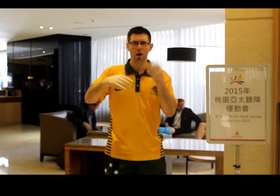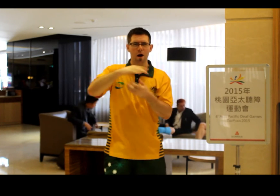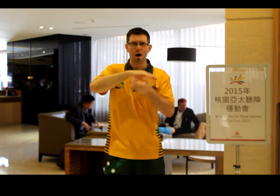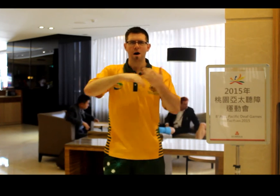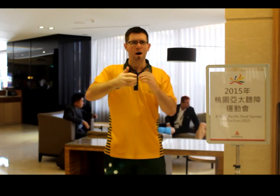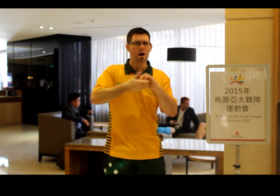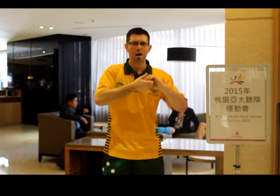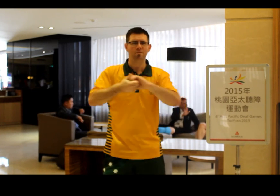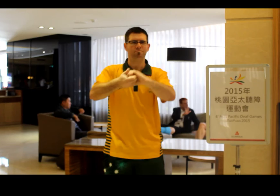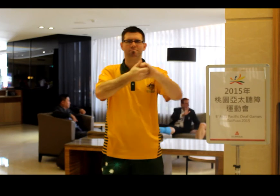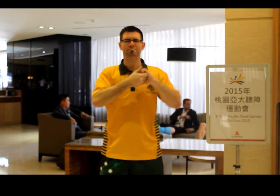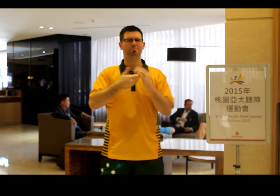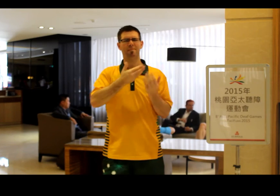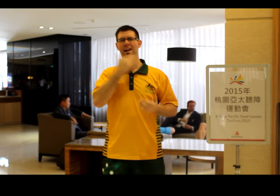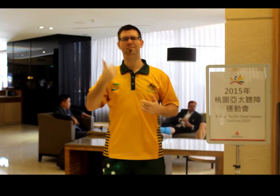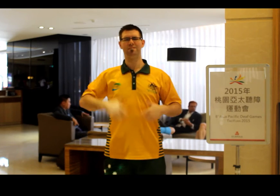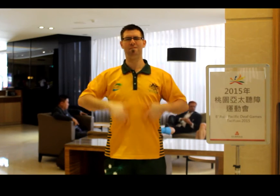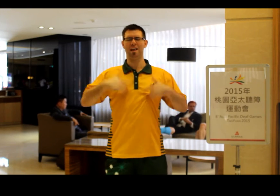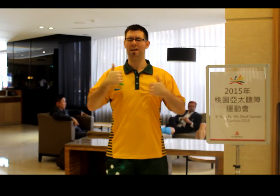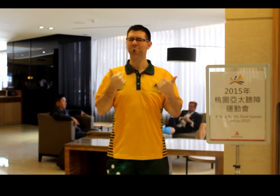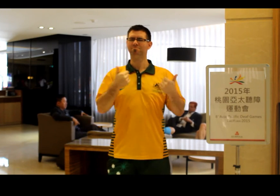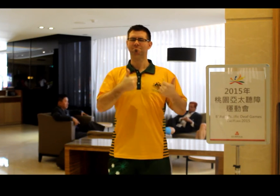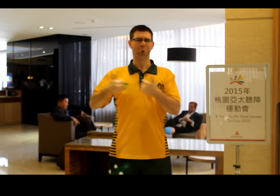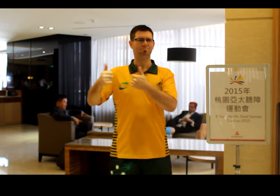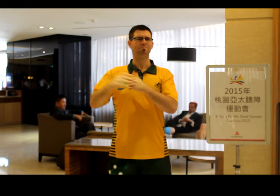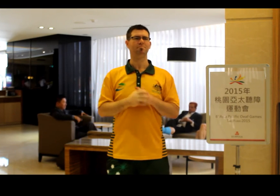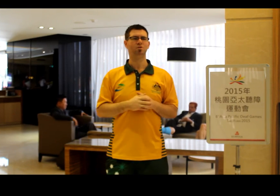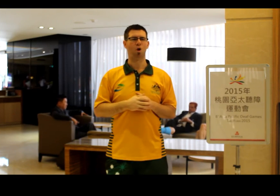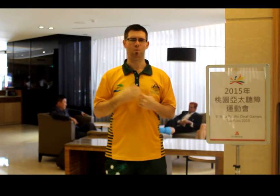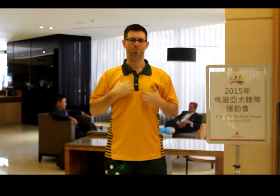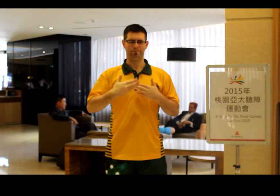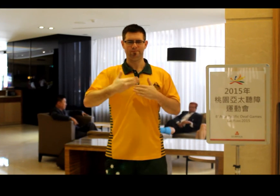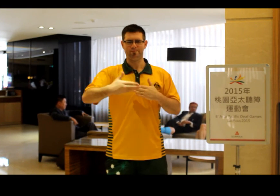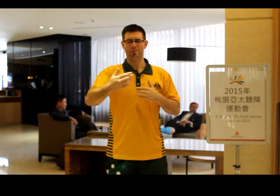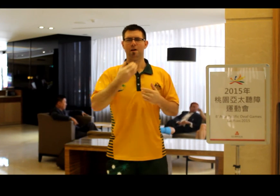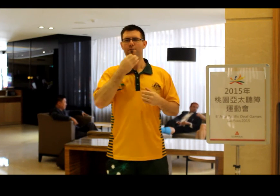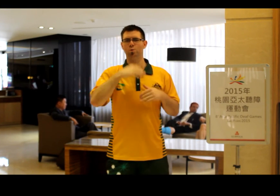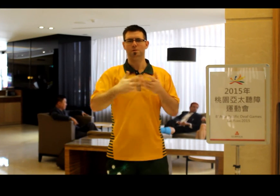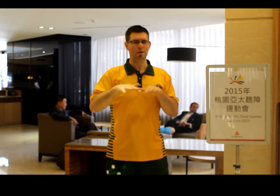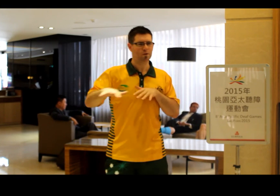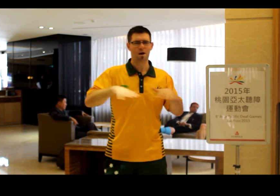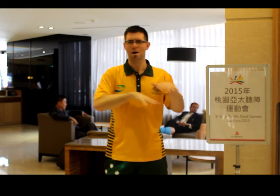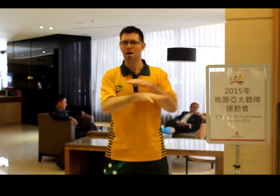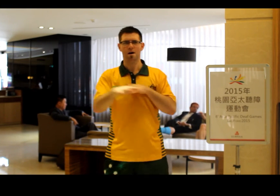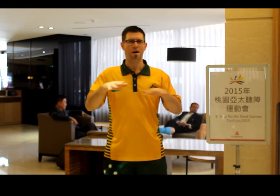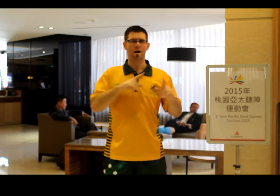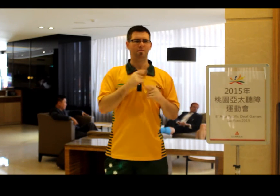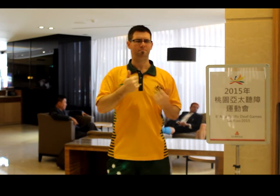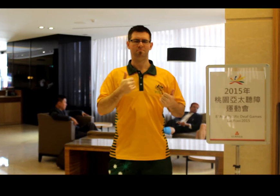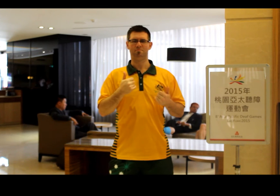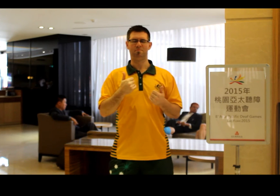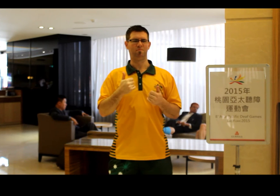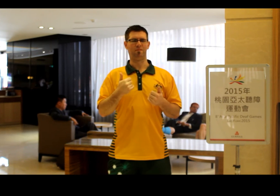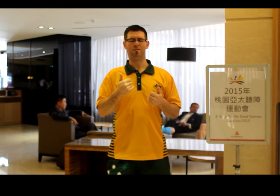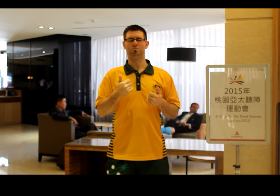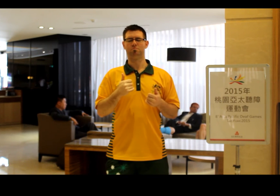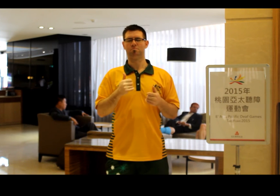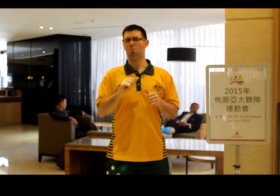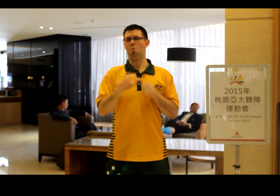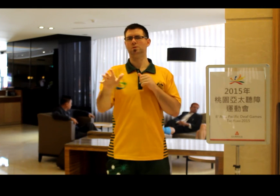Taiwan, Australia, all staying here. It's a wonderful feeling, so that's going quite well. We look forward to the next few days